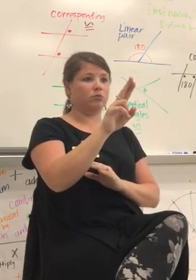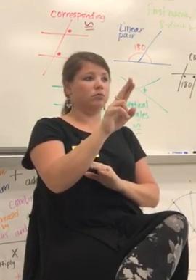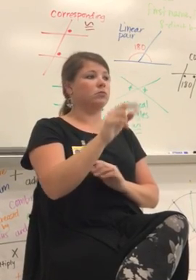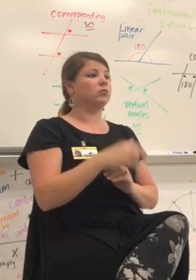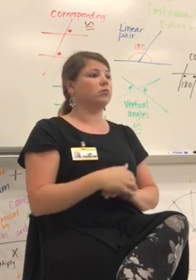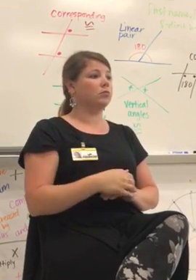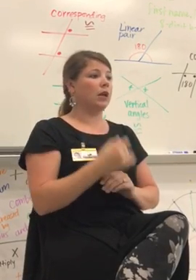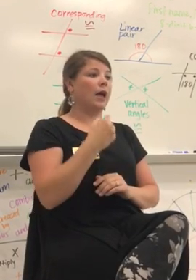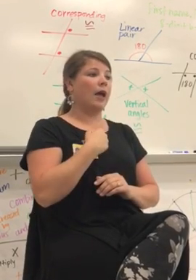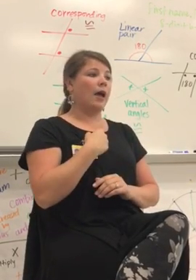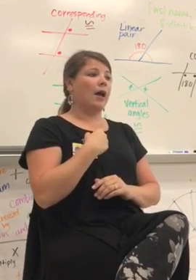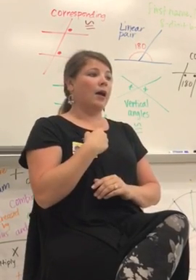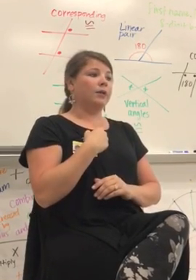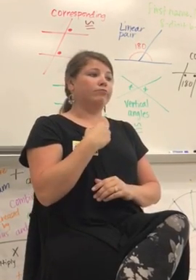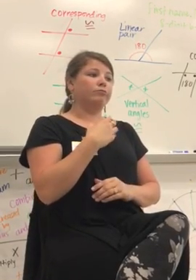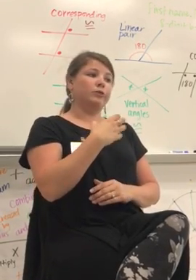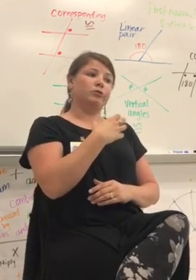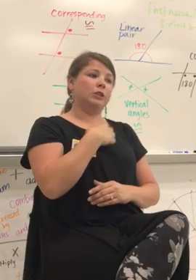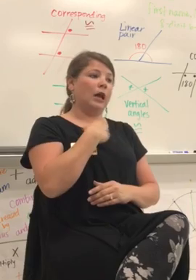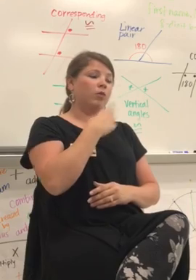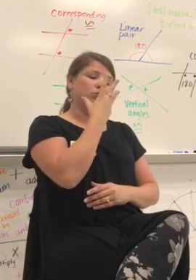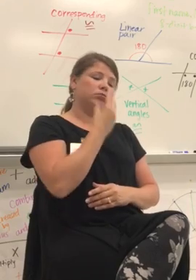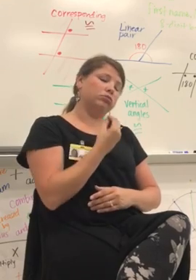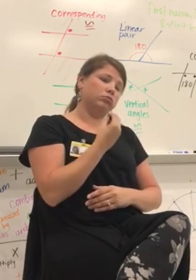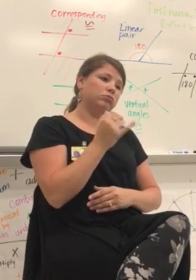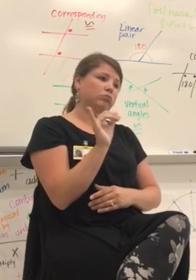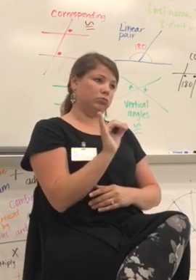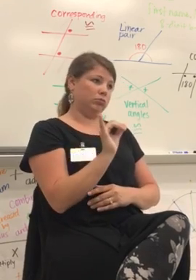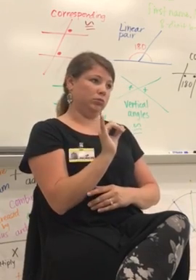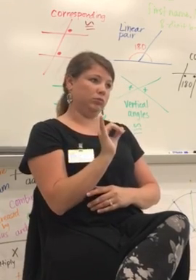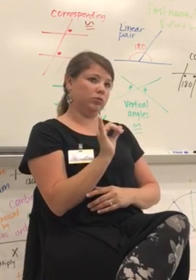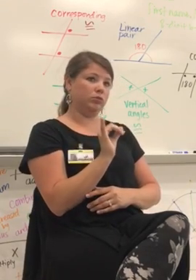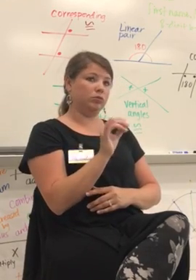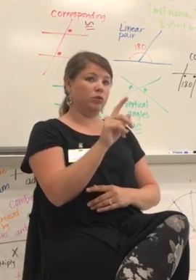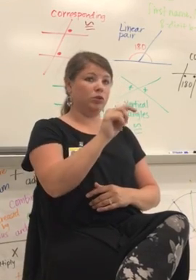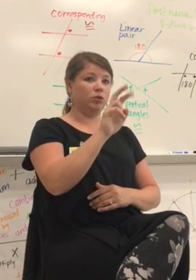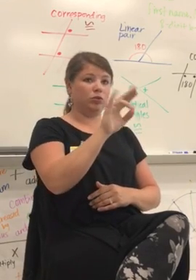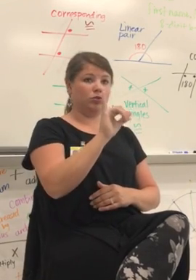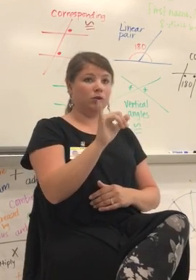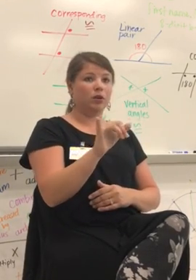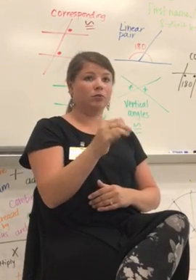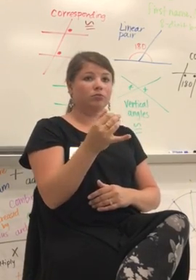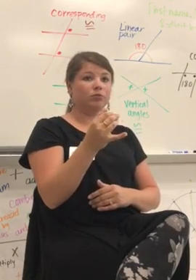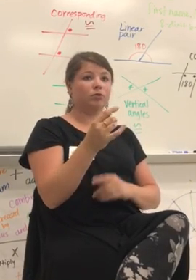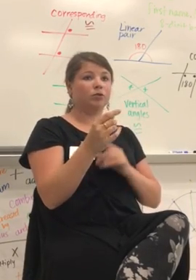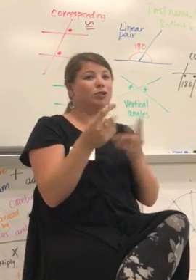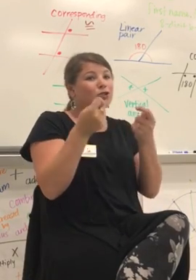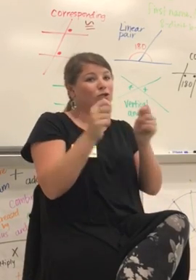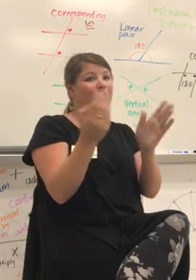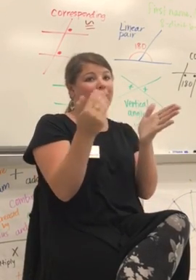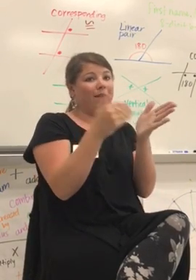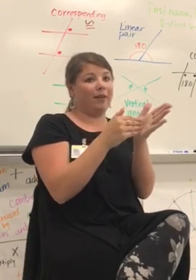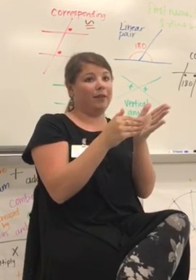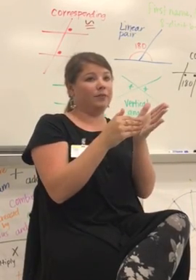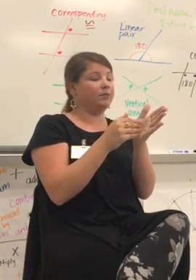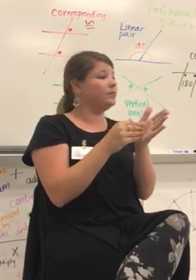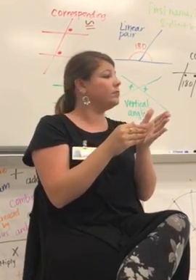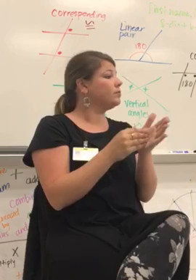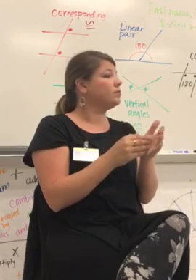too. That'd be Okay, Trey said he wants to try again. That'd be V Okay. equals 1 over. You want the answer? No, I For